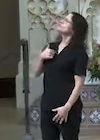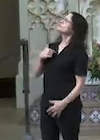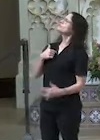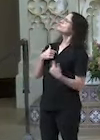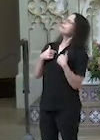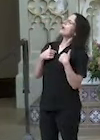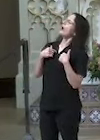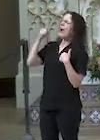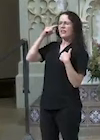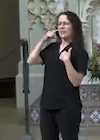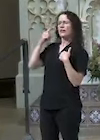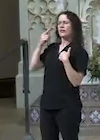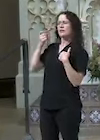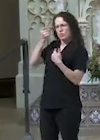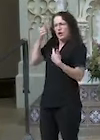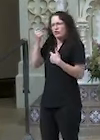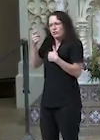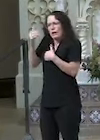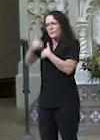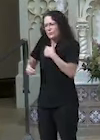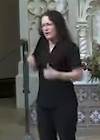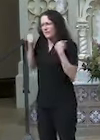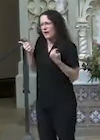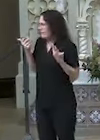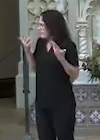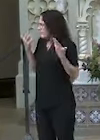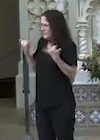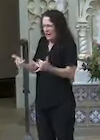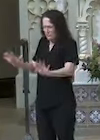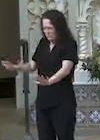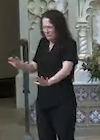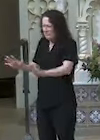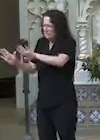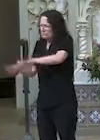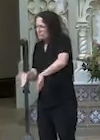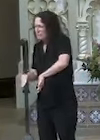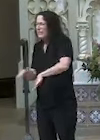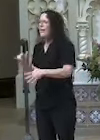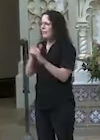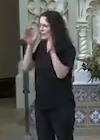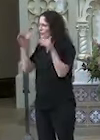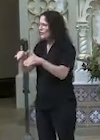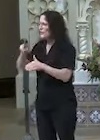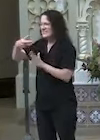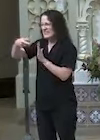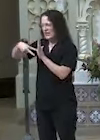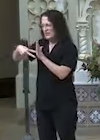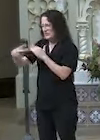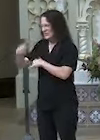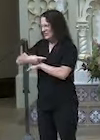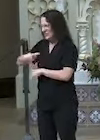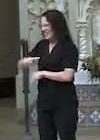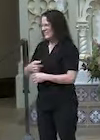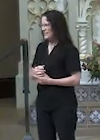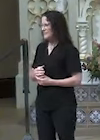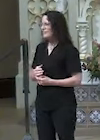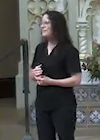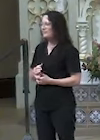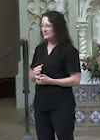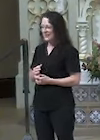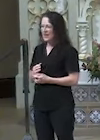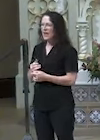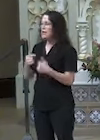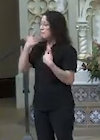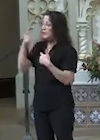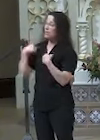I think we're good with the bread of life discourse, okay? So let's go to the second reading, can we? All right? Because I am all